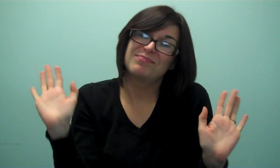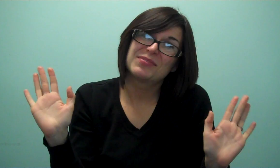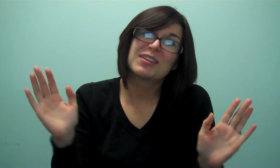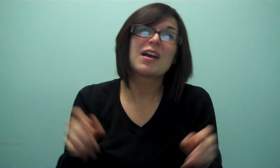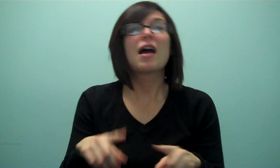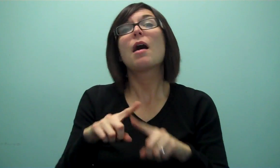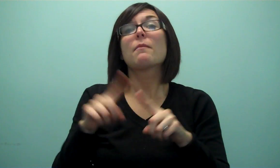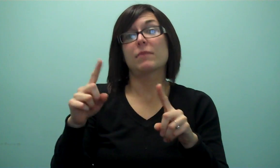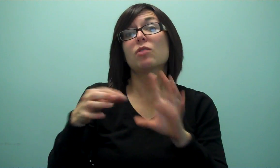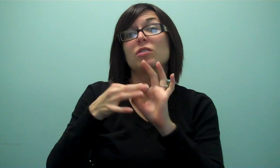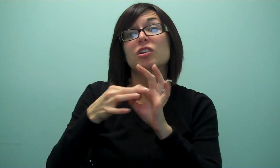region.